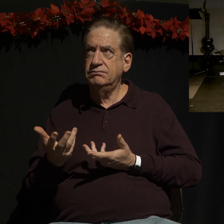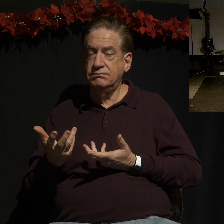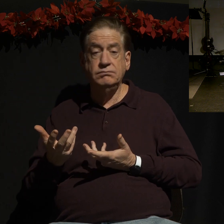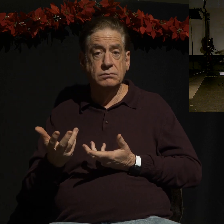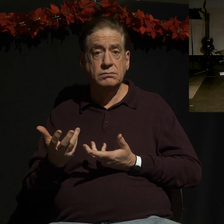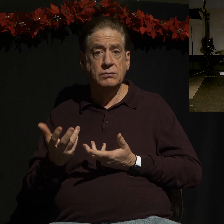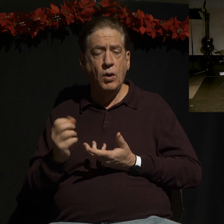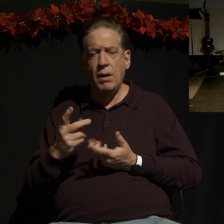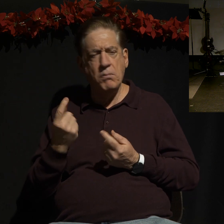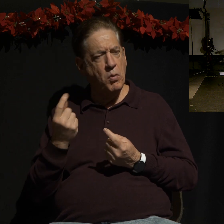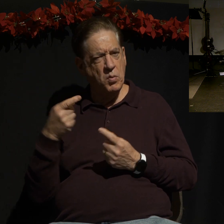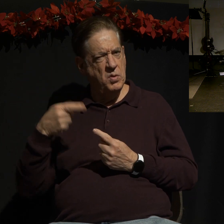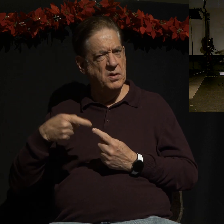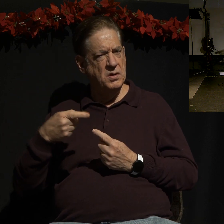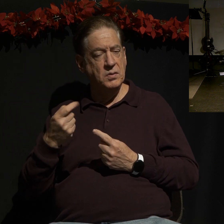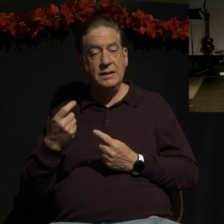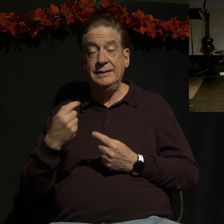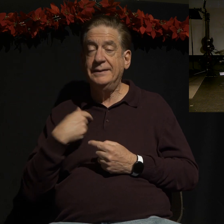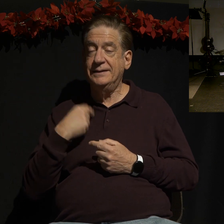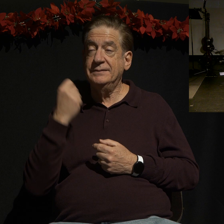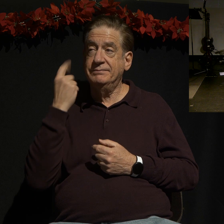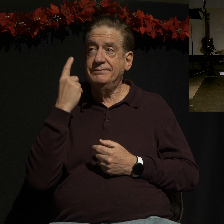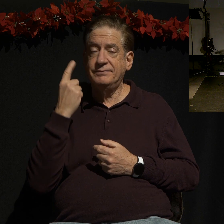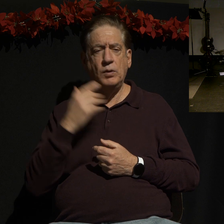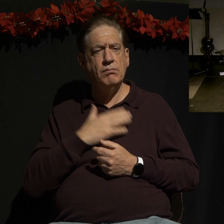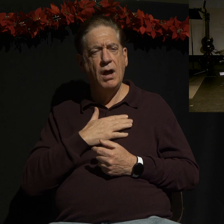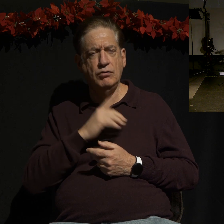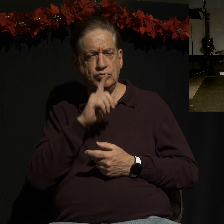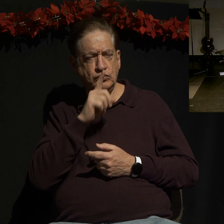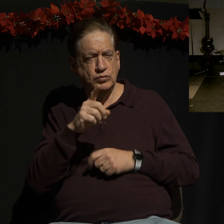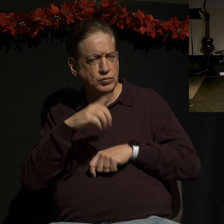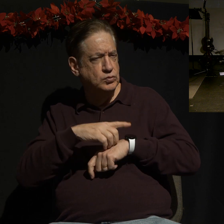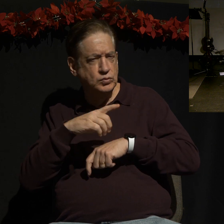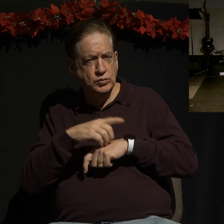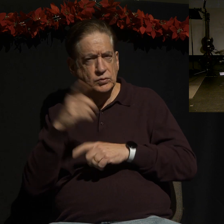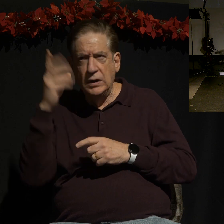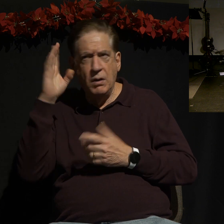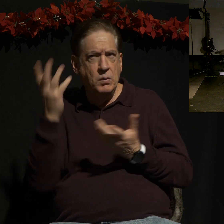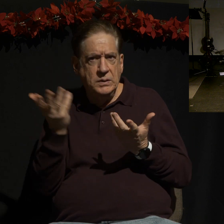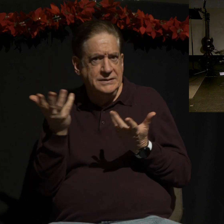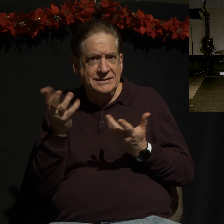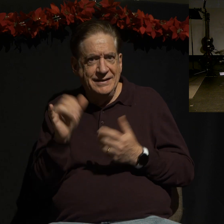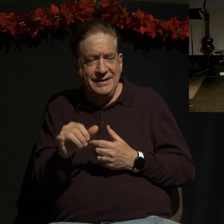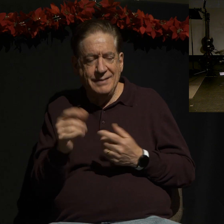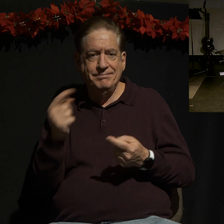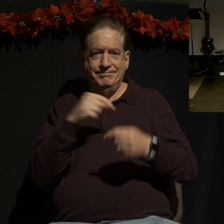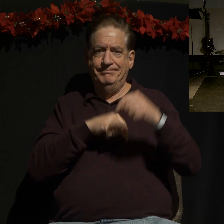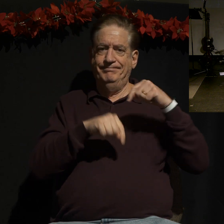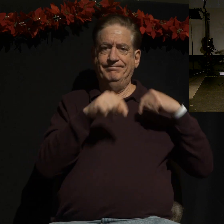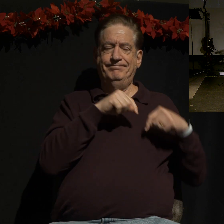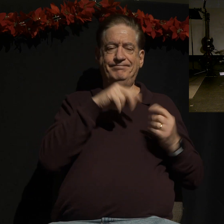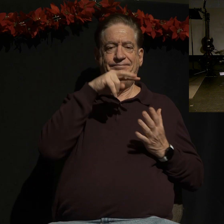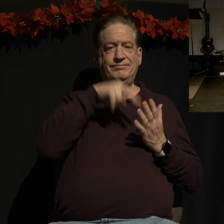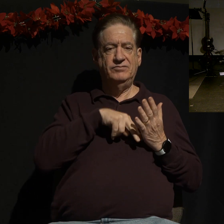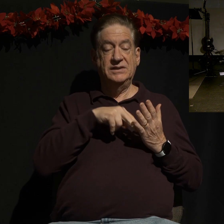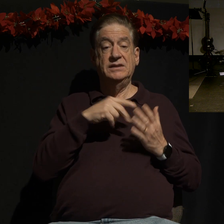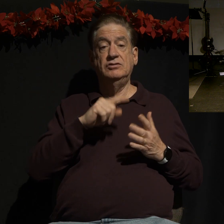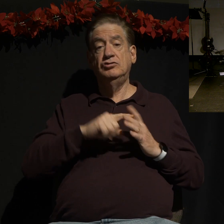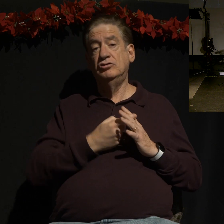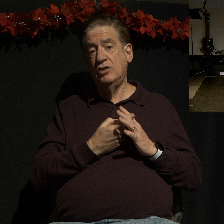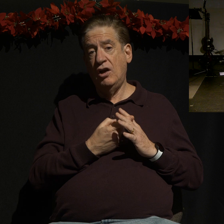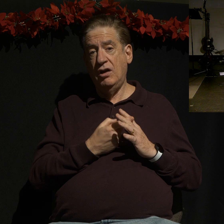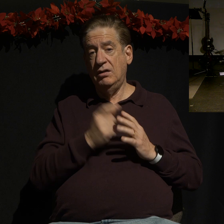Okay, but what? Okay, I got that. What is my true duty to God? Okay, we'll go back and read it. He starts